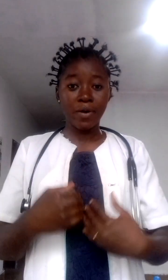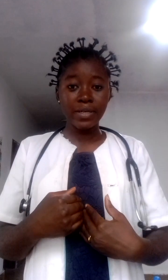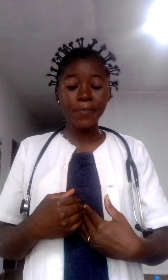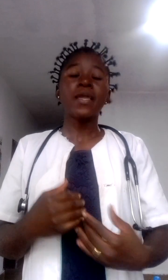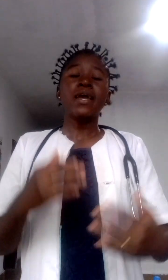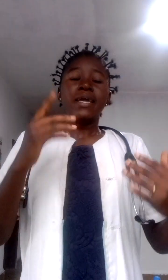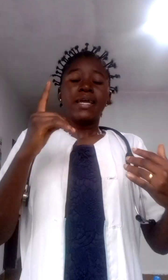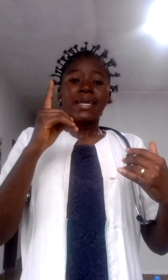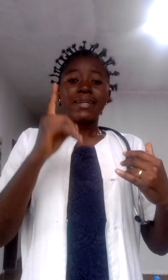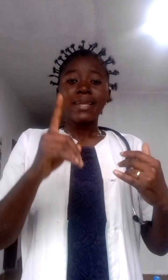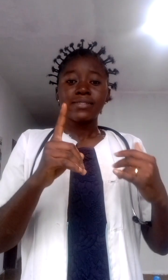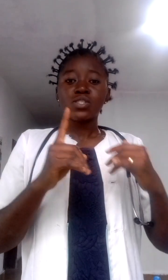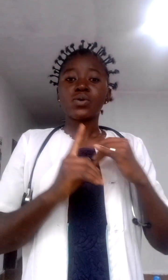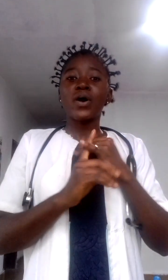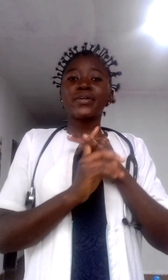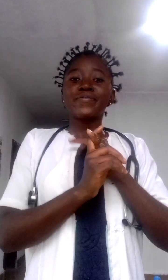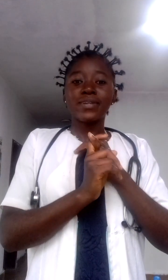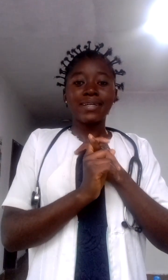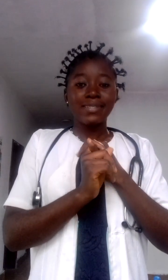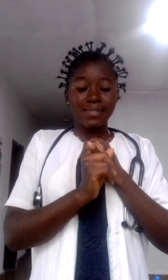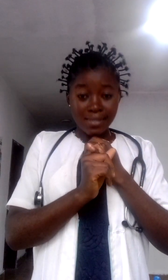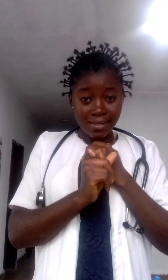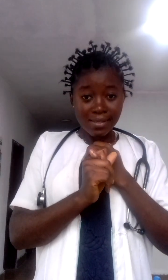body, it leads to other further diseases,